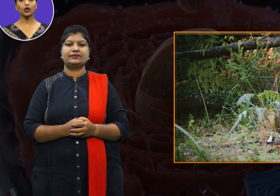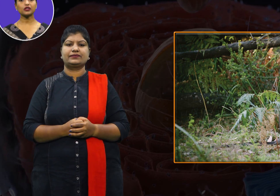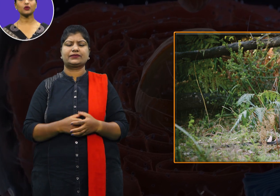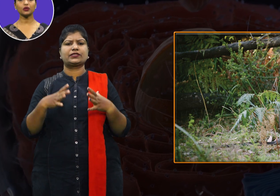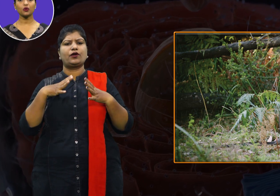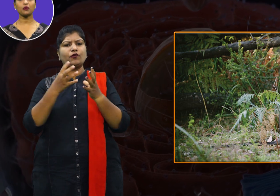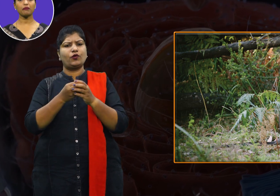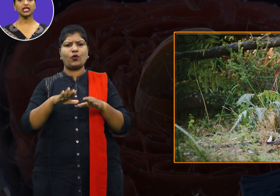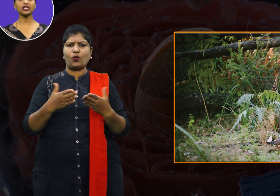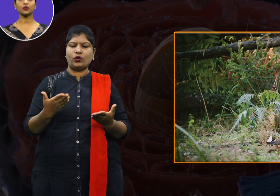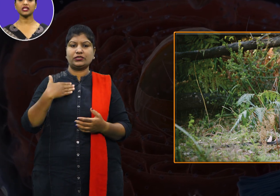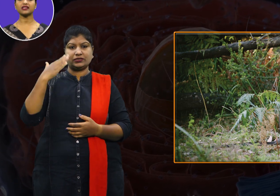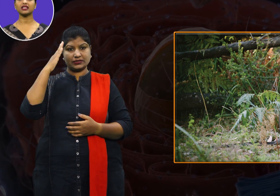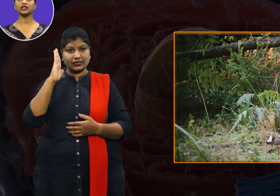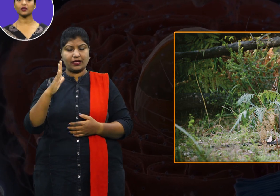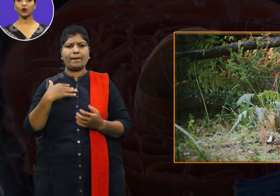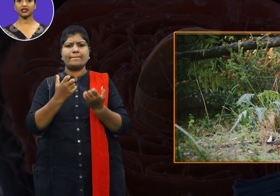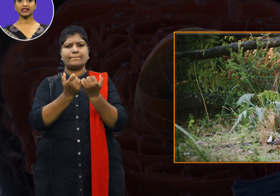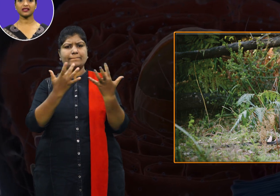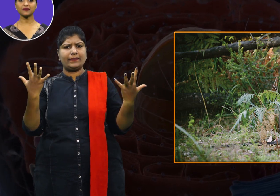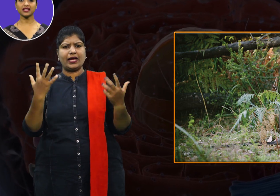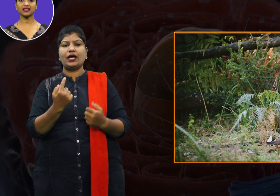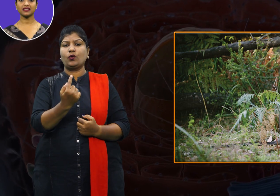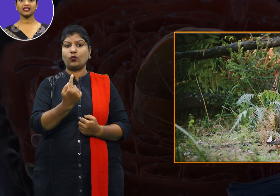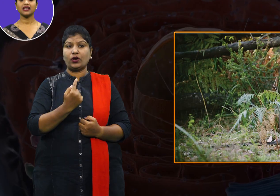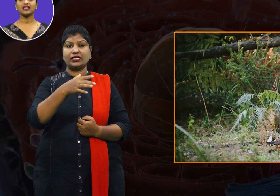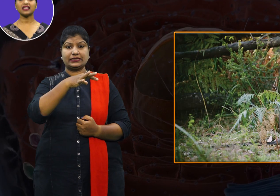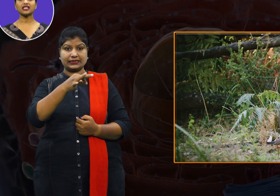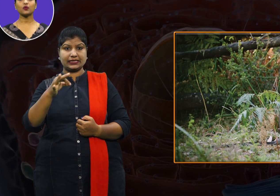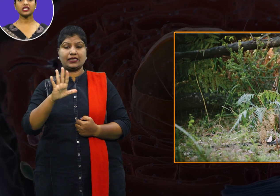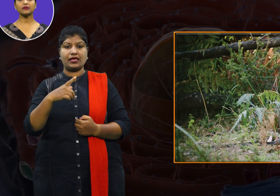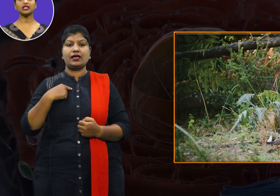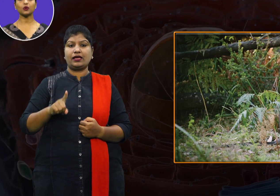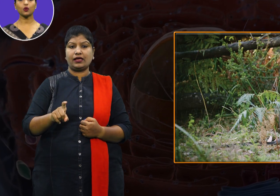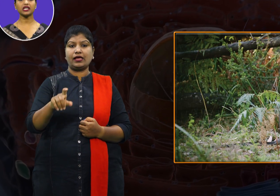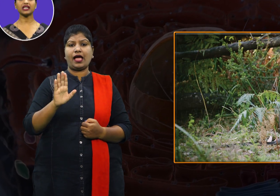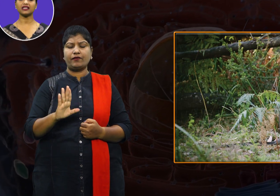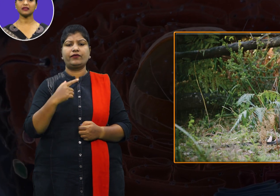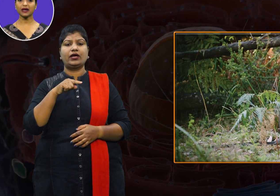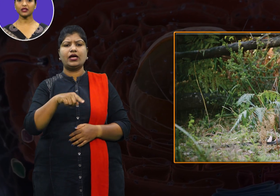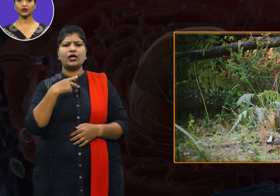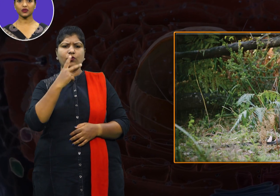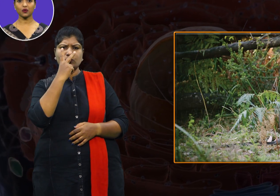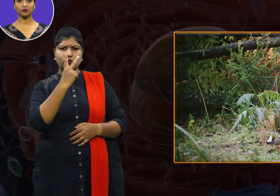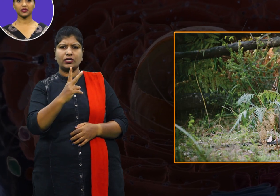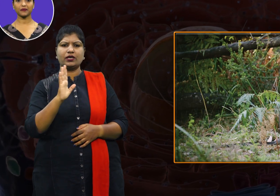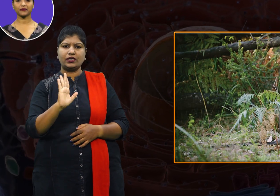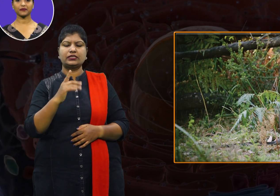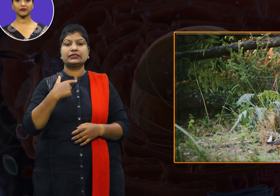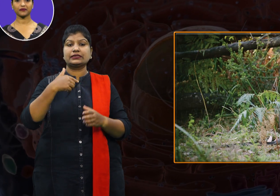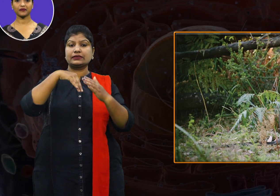We also know many unicellular organisms that are visible only under